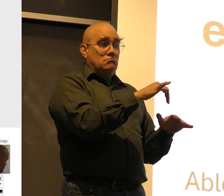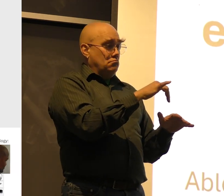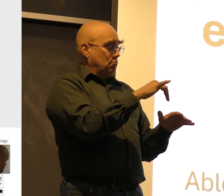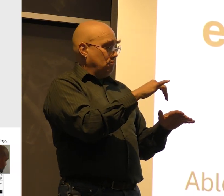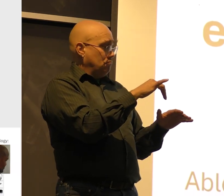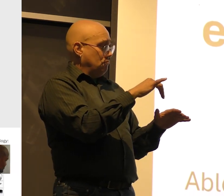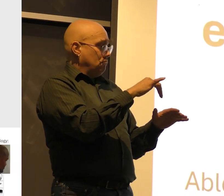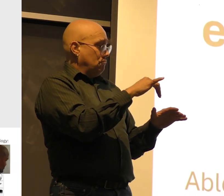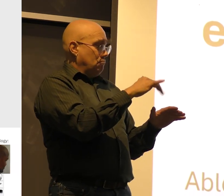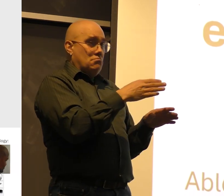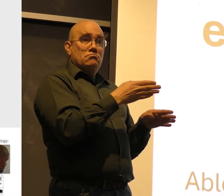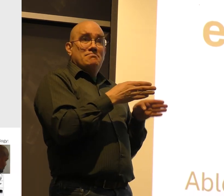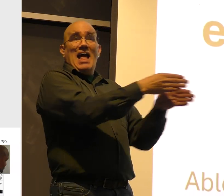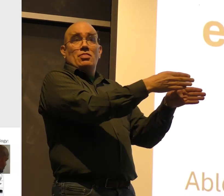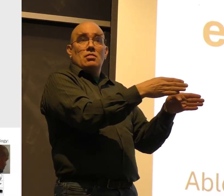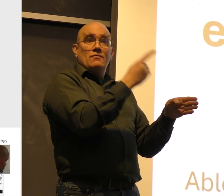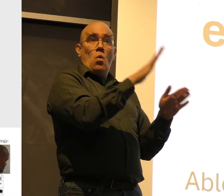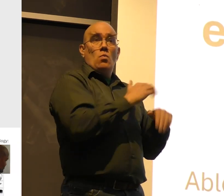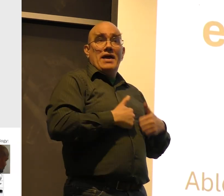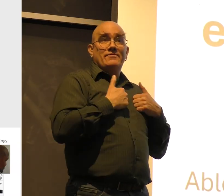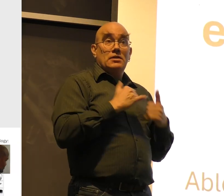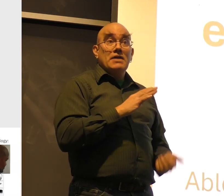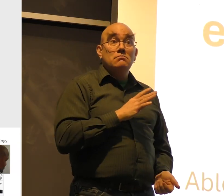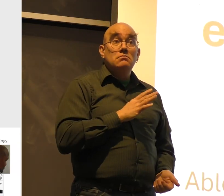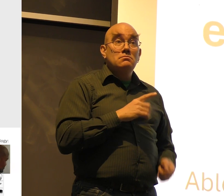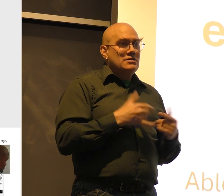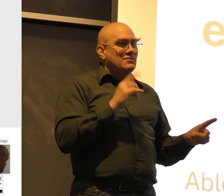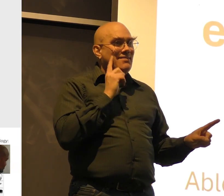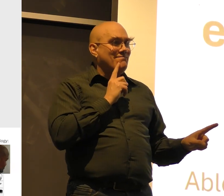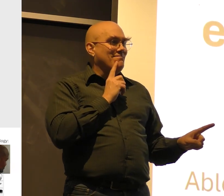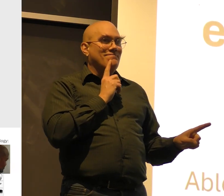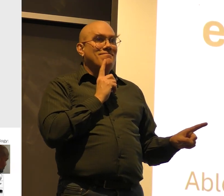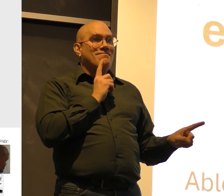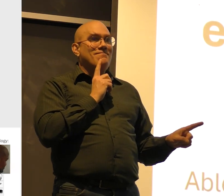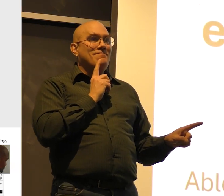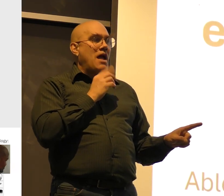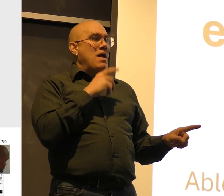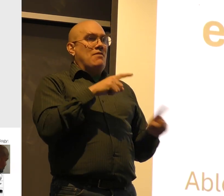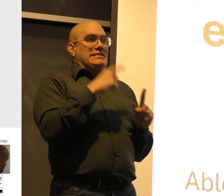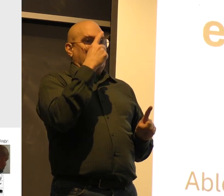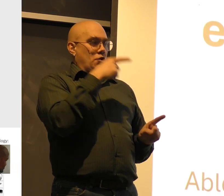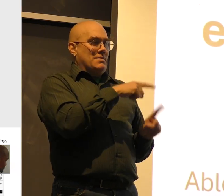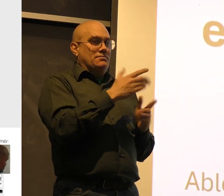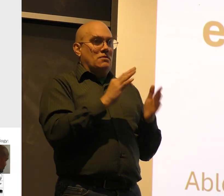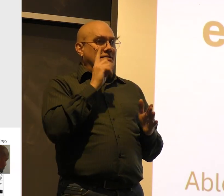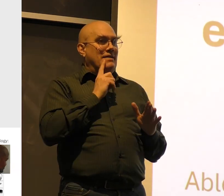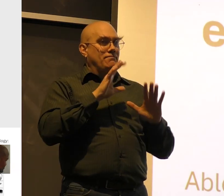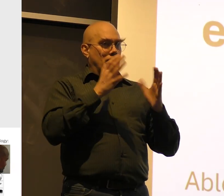to stay in that environment and go on that path for their whole life, but they're still deaf. And I would have to consider them